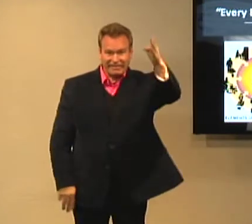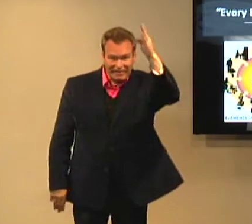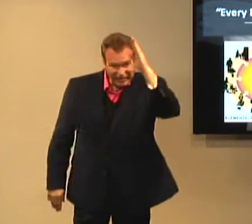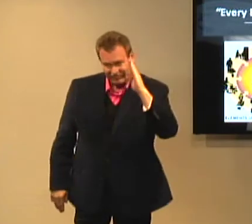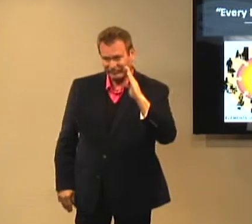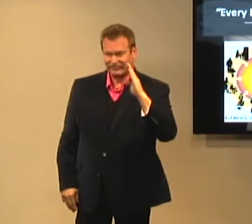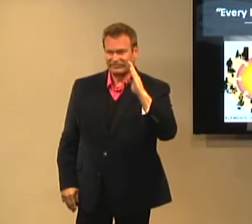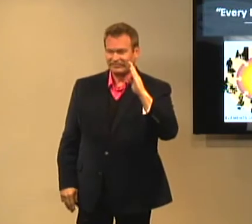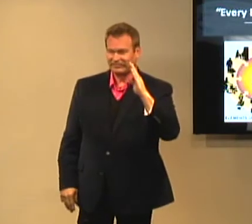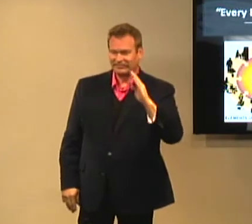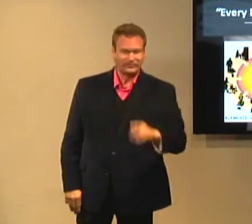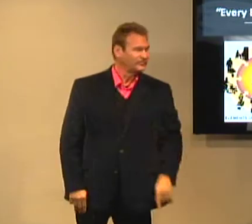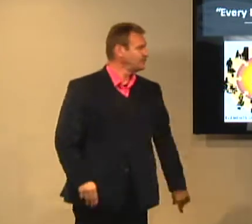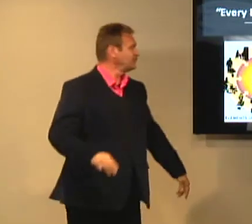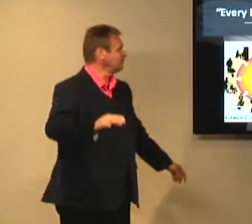It means we are children of God.